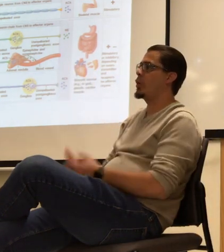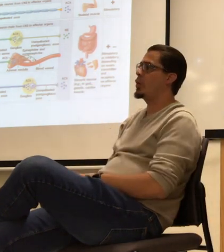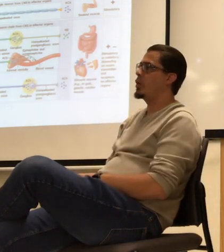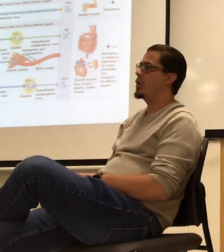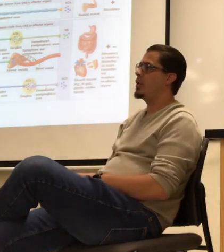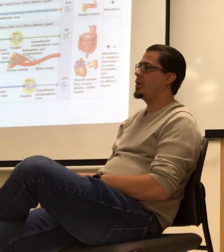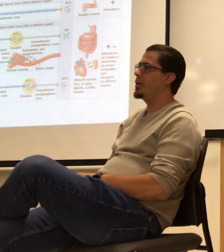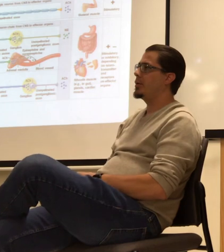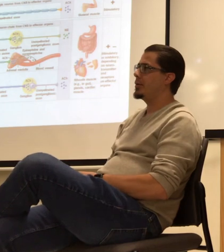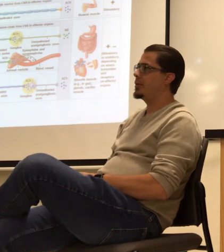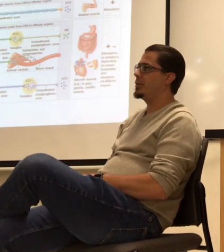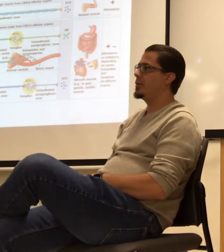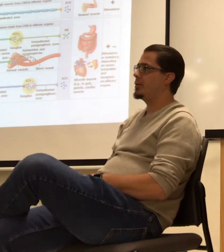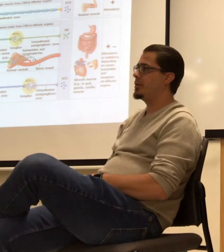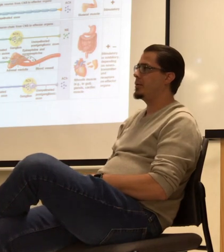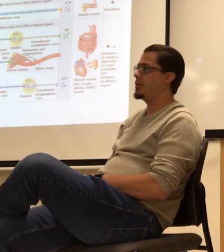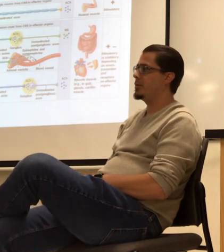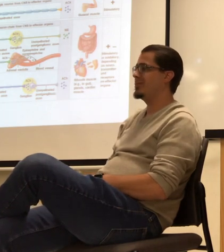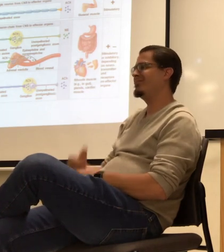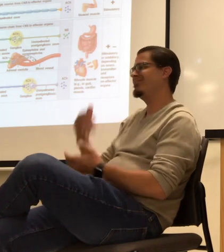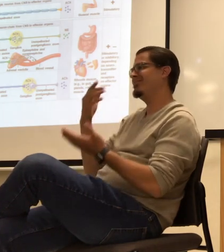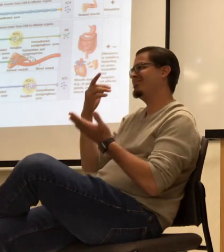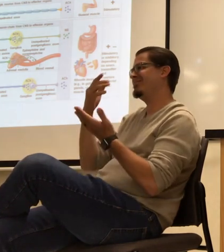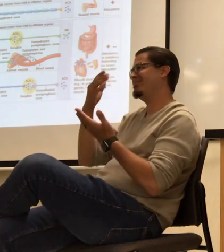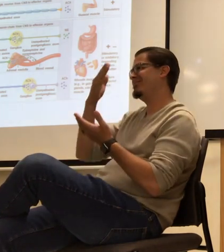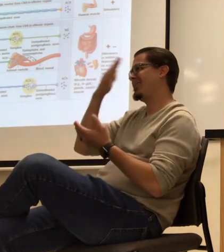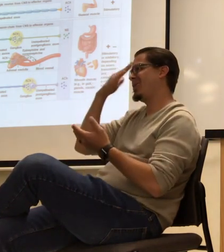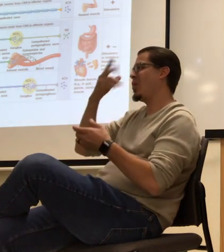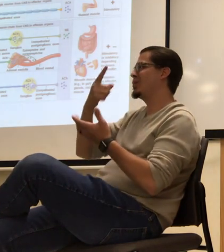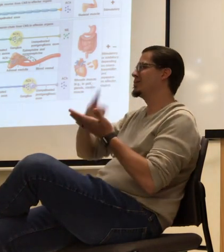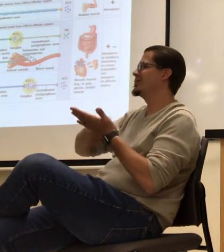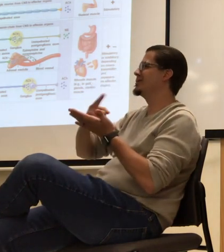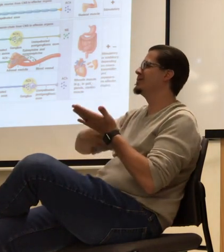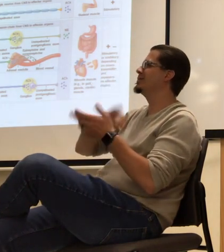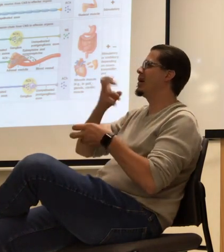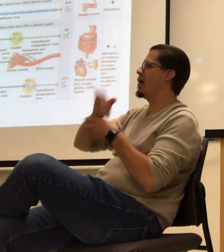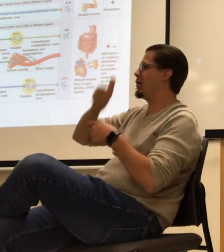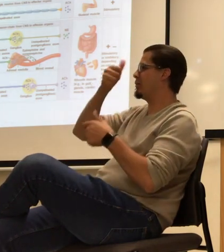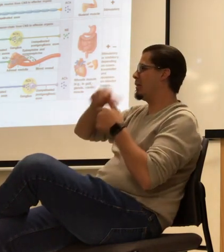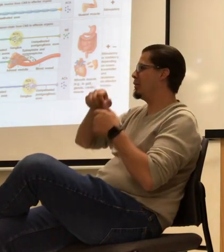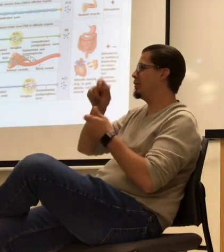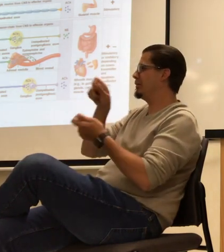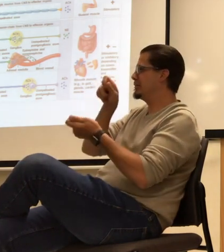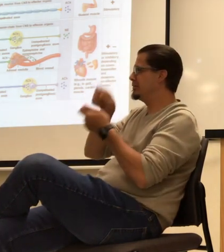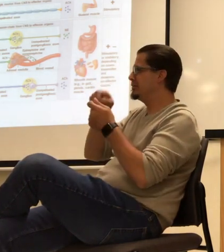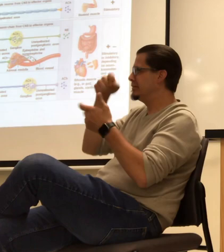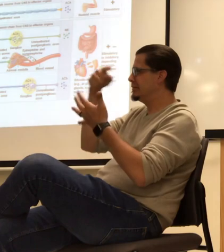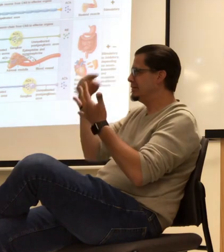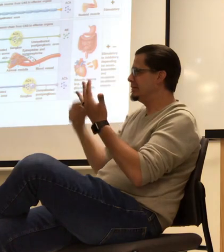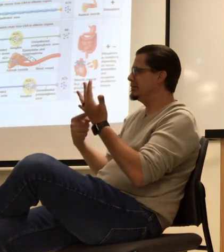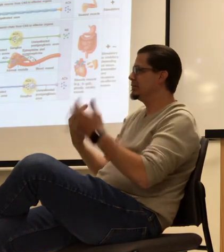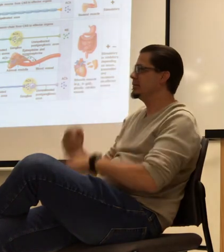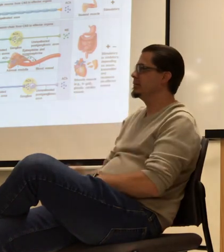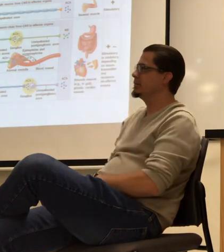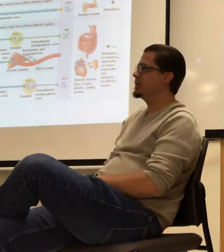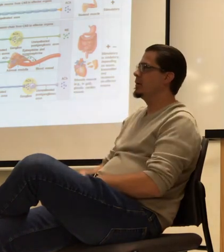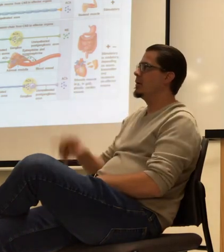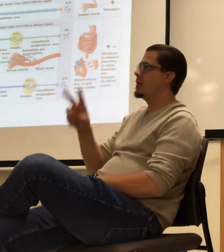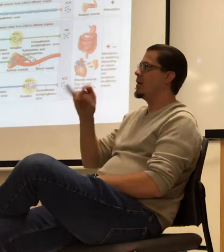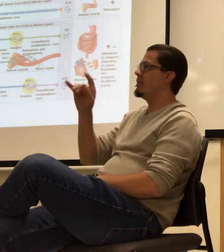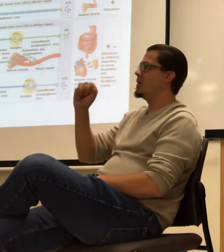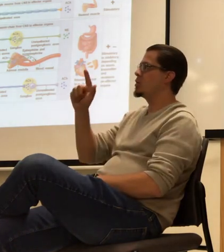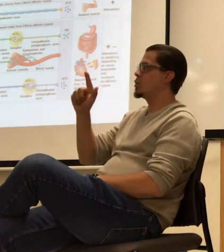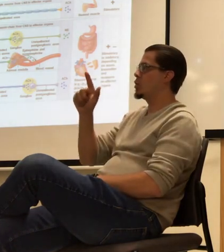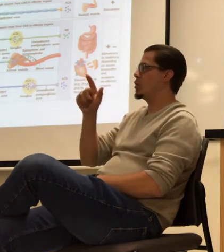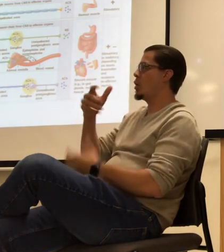Yeah, so I'm glad I did that. It's hard to remember some details like that. So I'll put another cell there. So that's a visceral motor. Okay, and it goes out